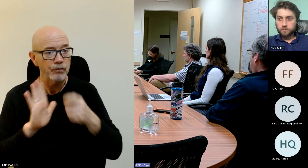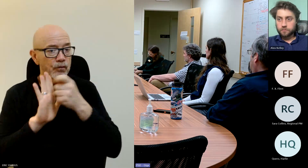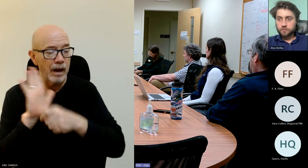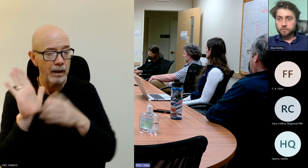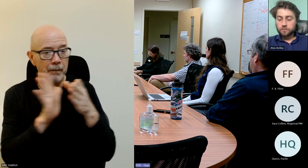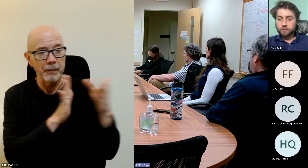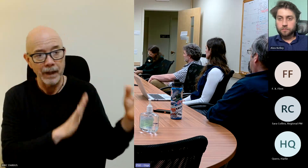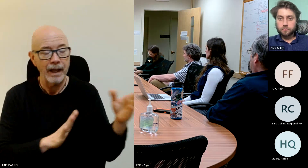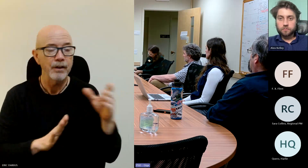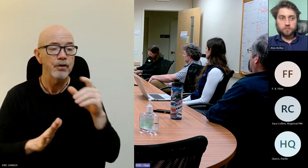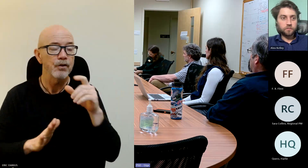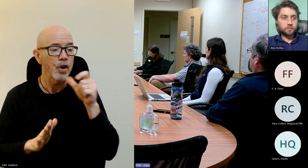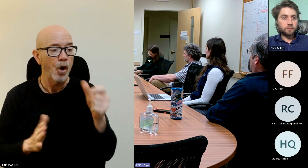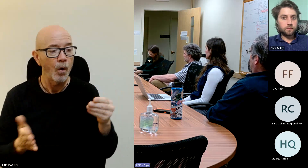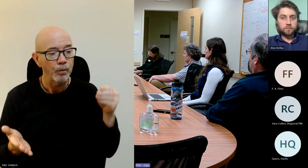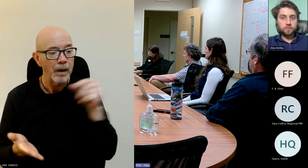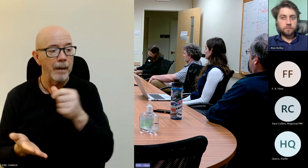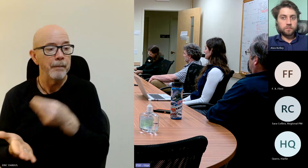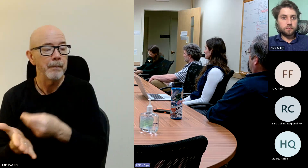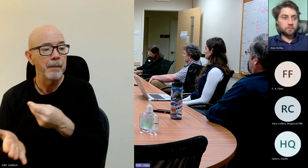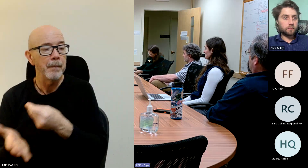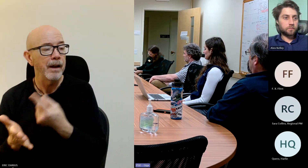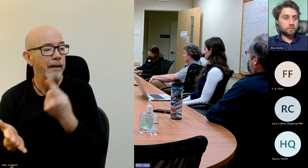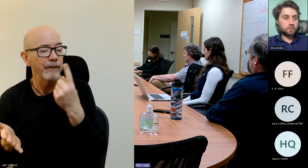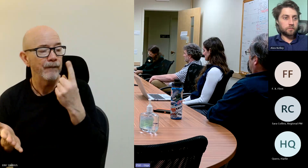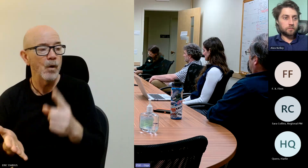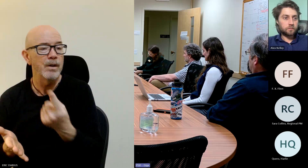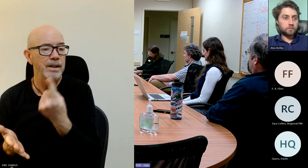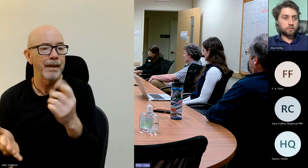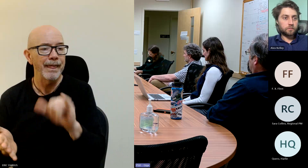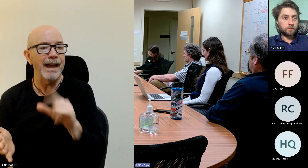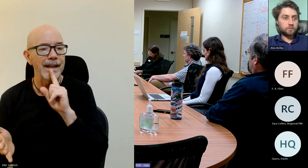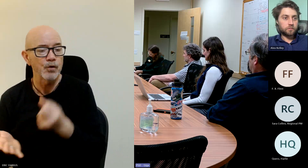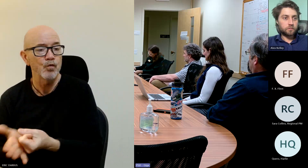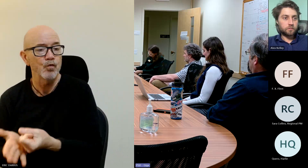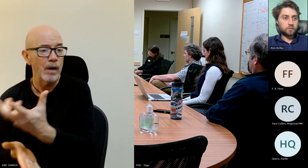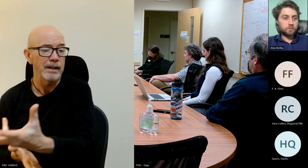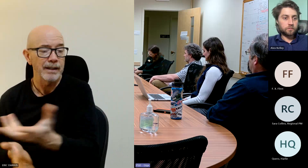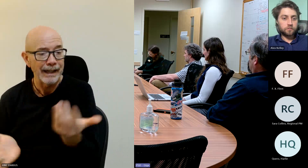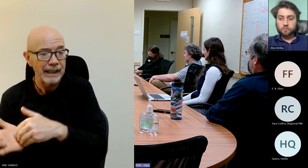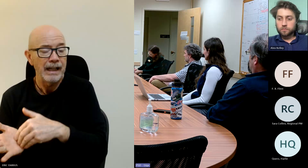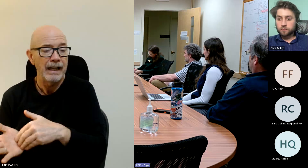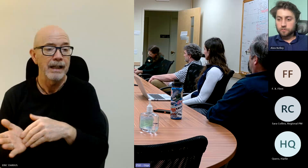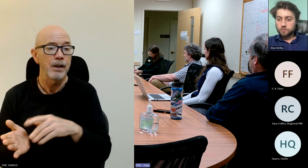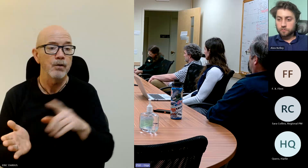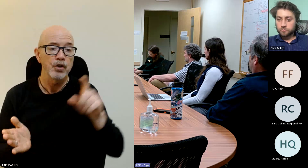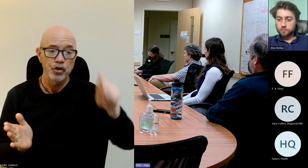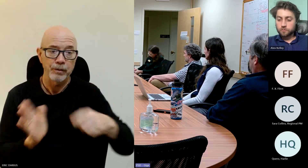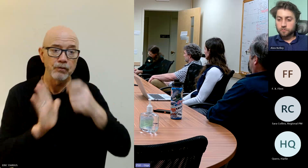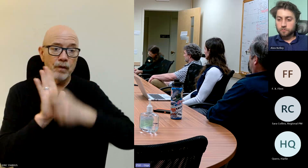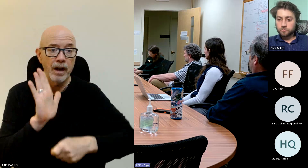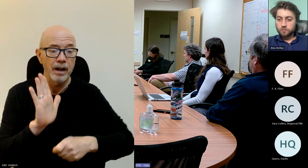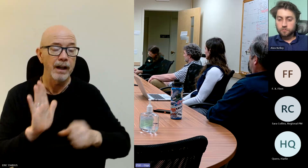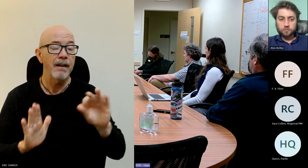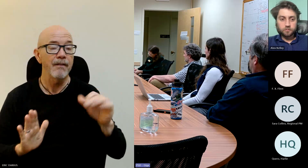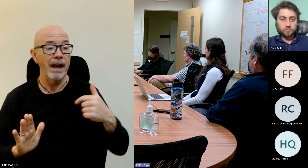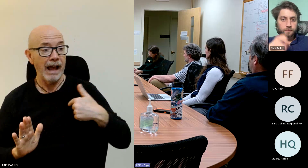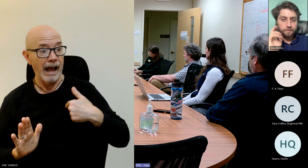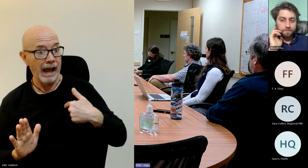us last time. Y'all should be writing the plan. And if I have my way, we're going to extend the deadline for this